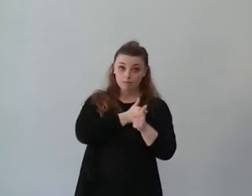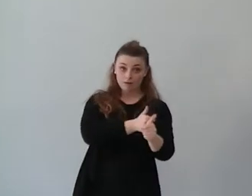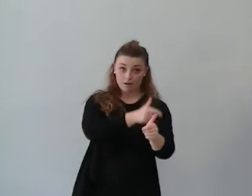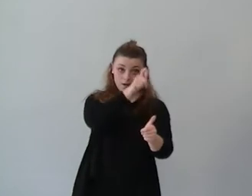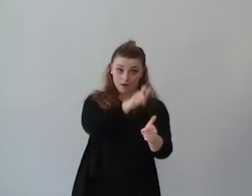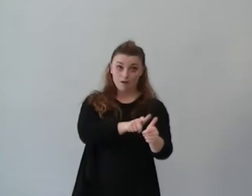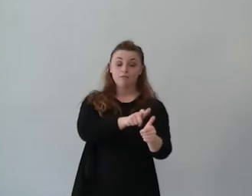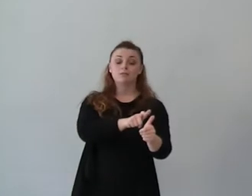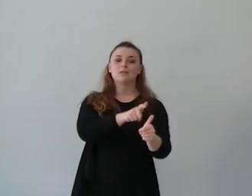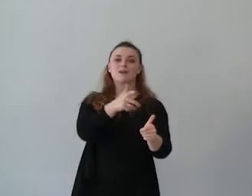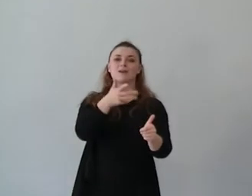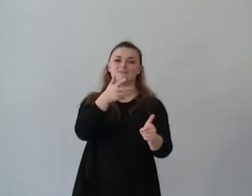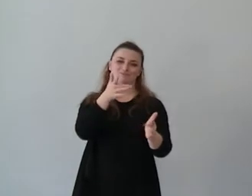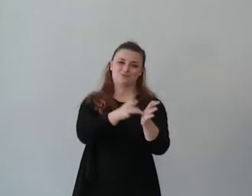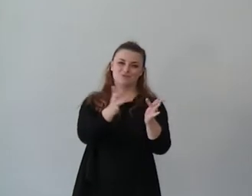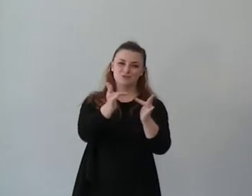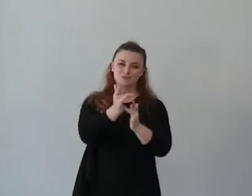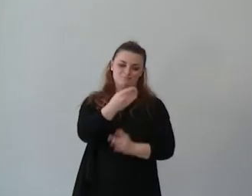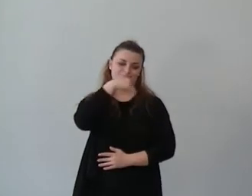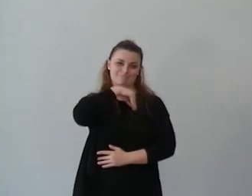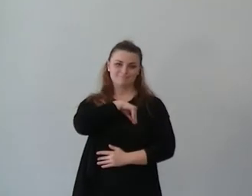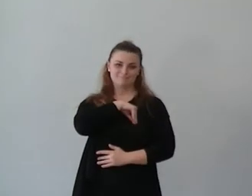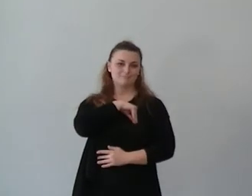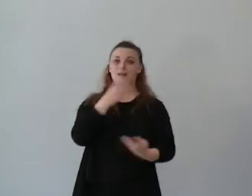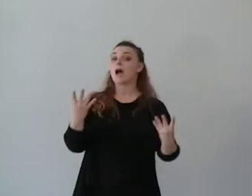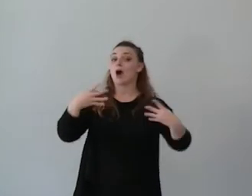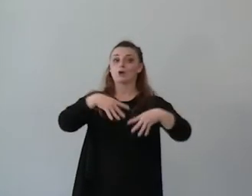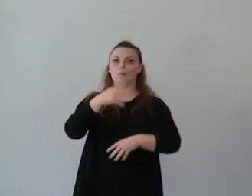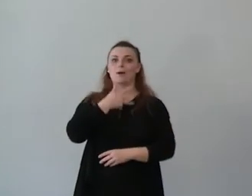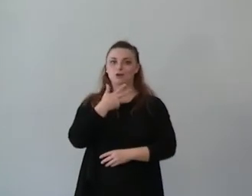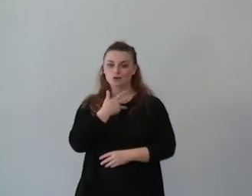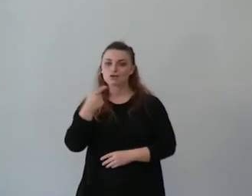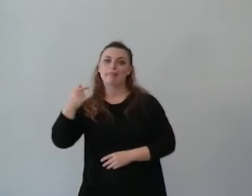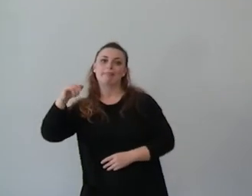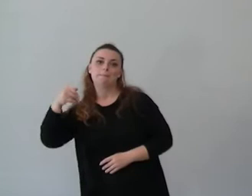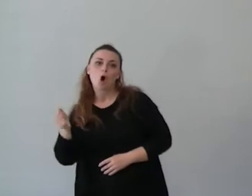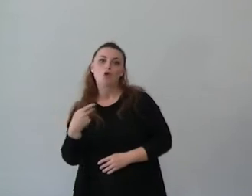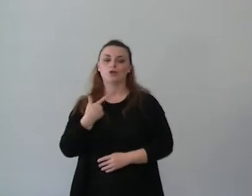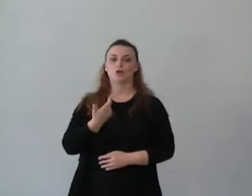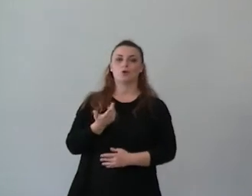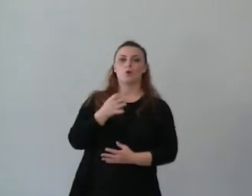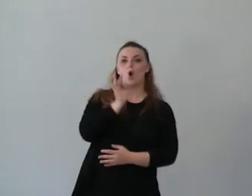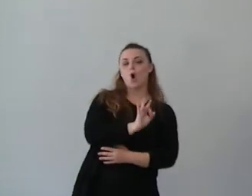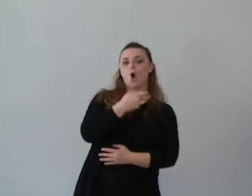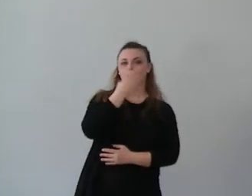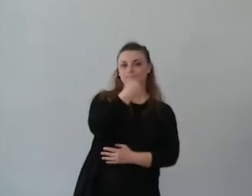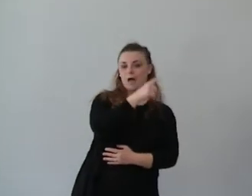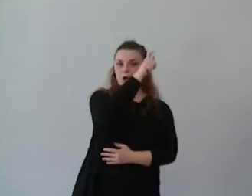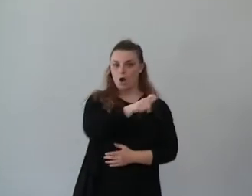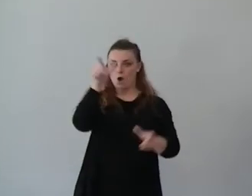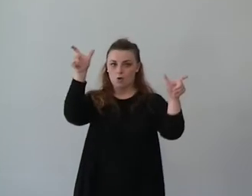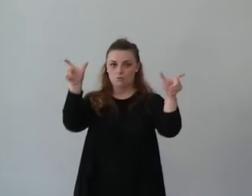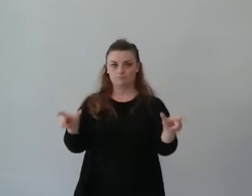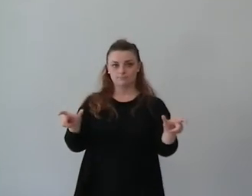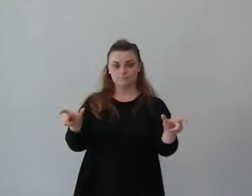also have a Timothy in your life. Ci dovrebbe essere anche un Timoteo nella tua vita. Somebody that maybe is not as far along in their